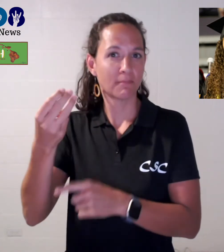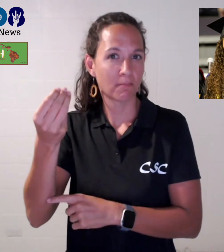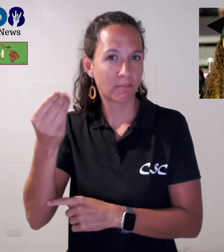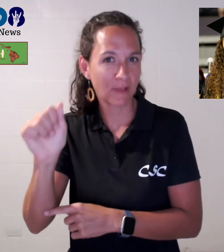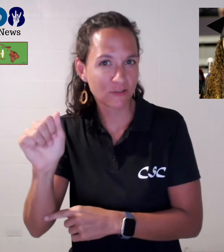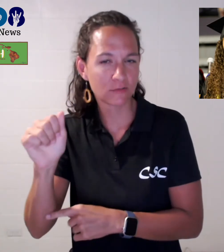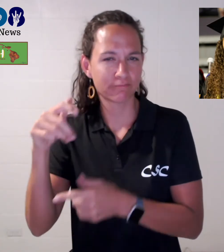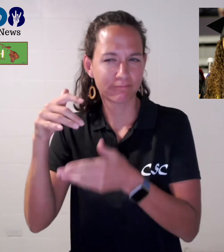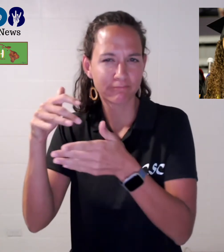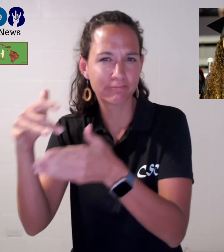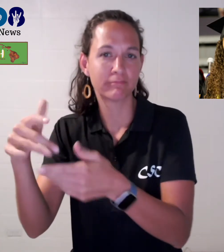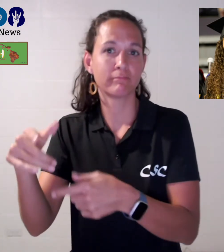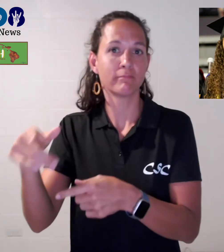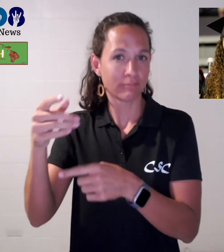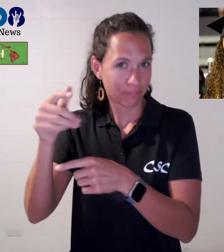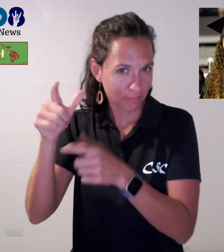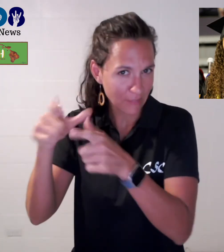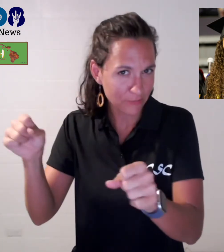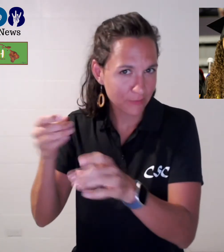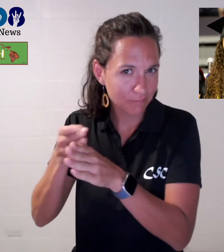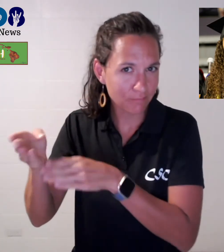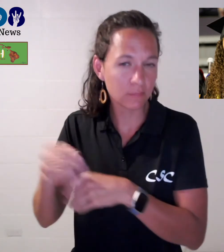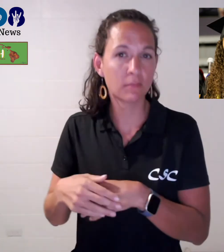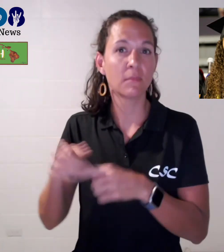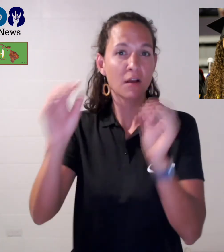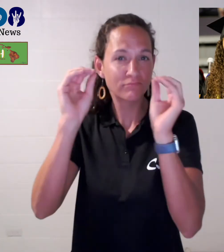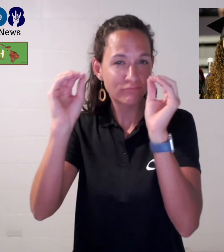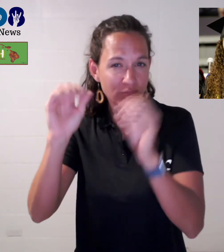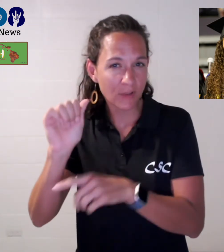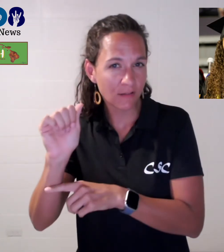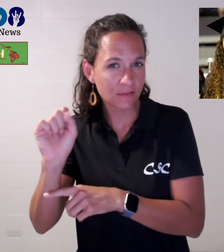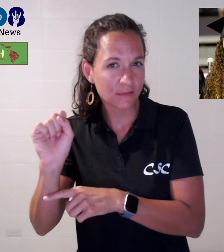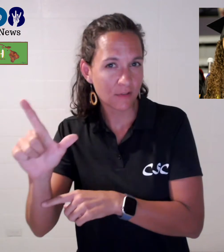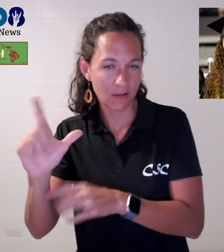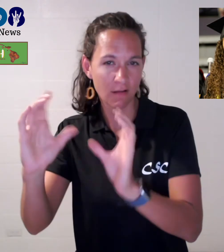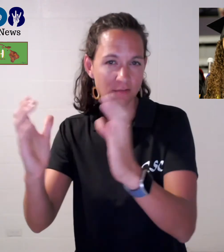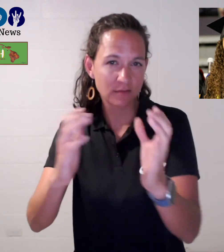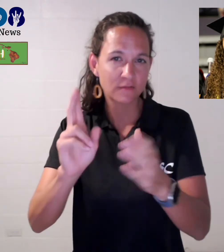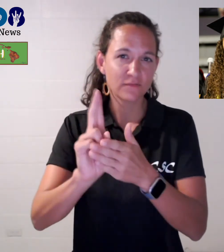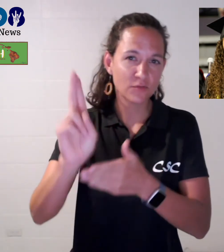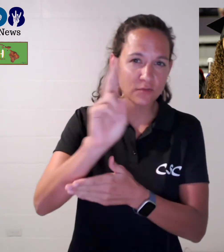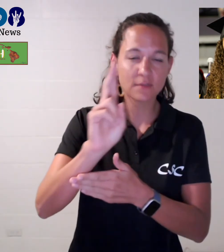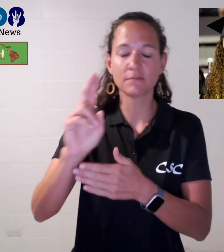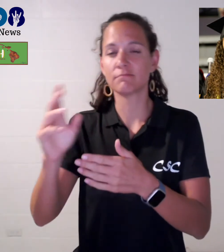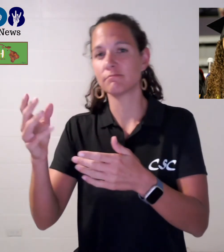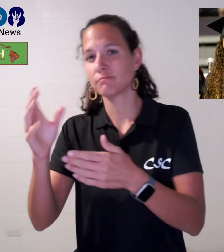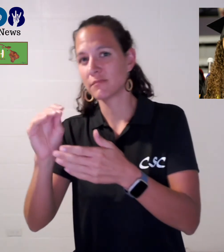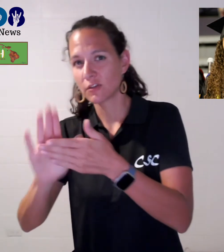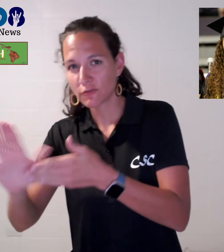studies has taken her to Gallaudet University, where she received her BA degree and then a master's degree in